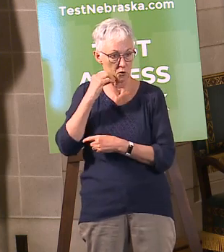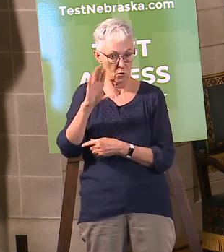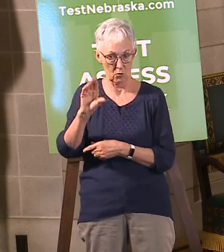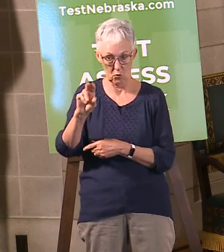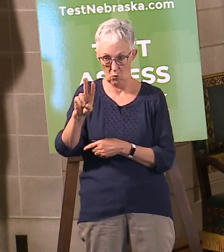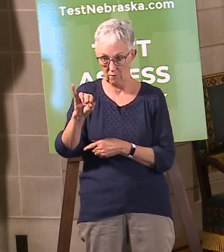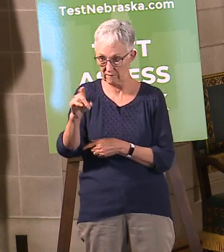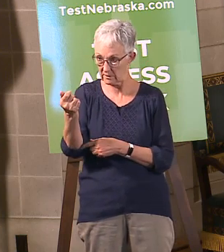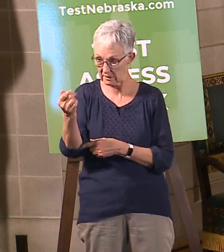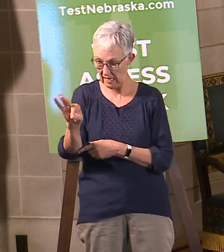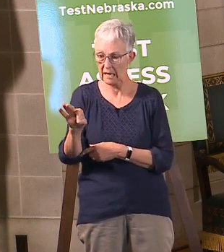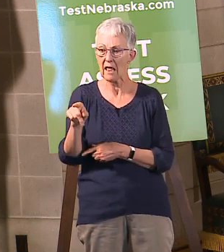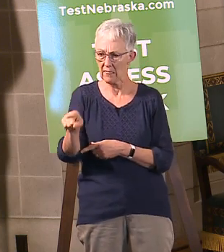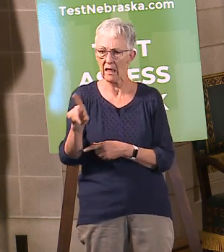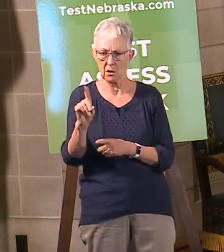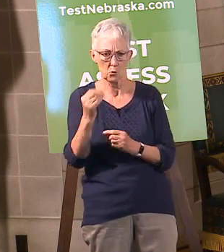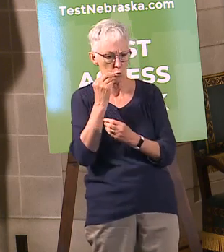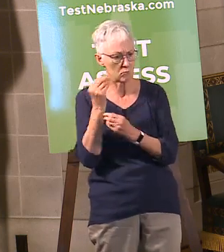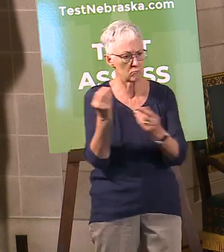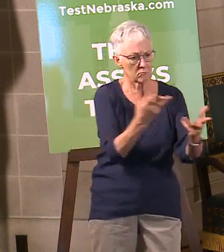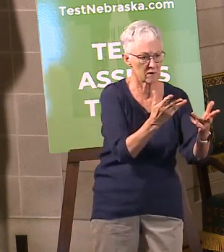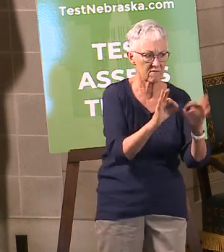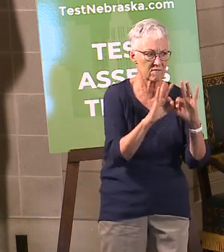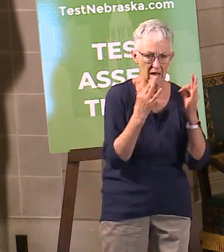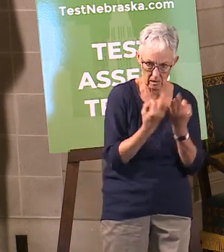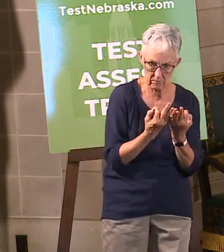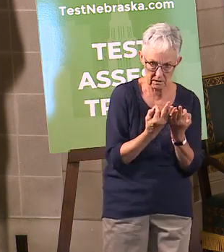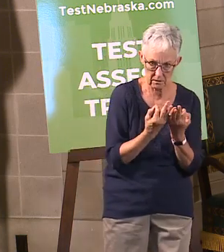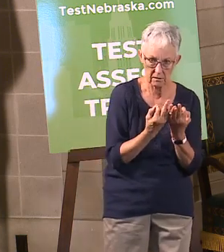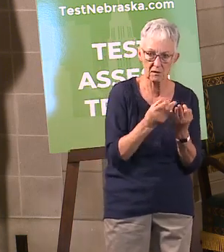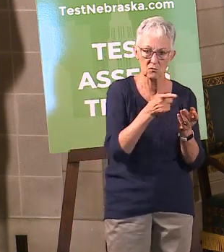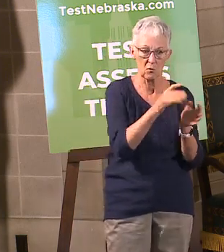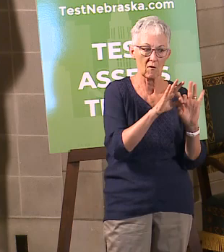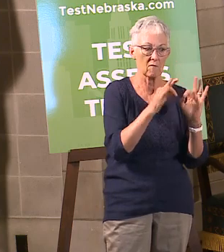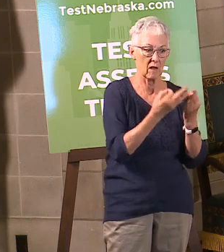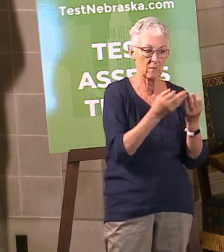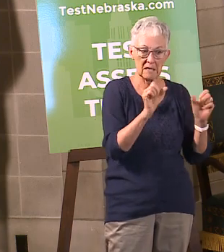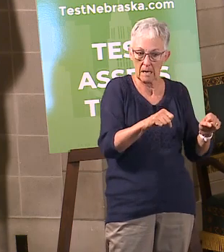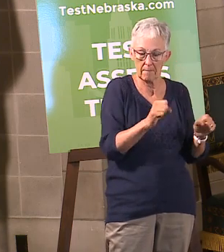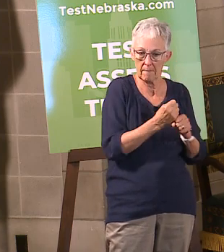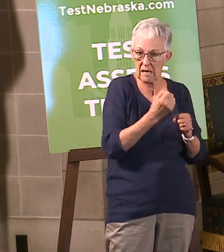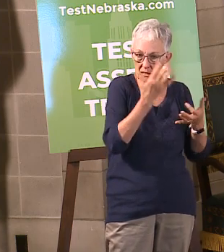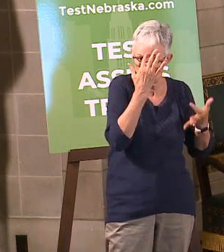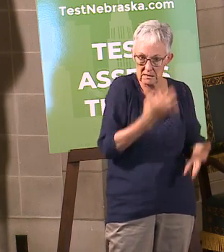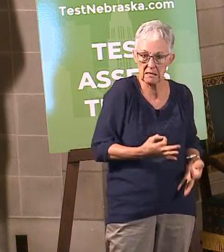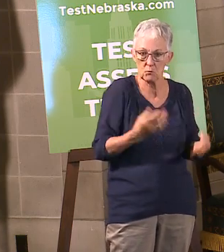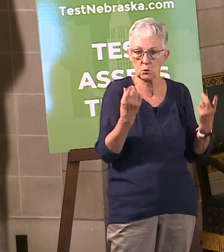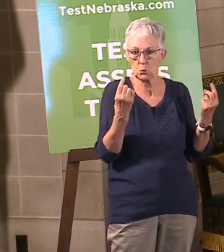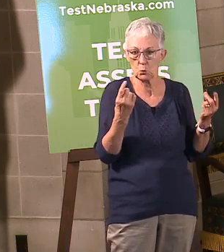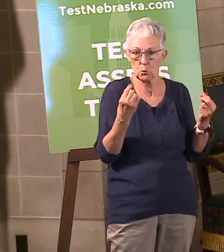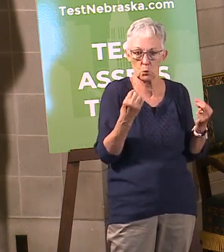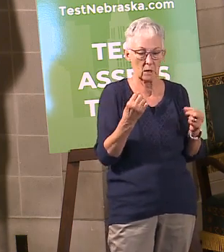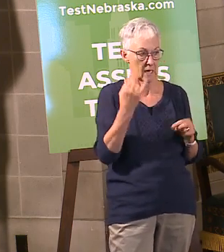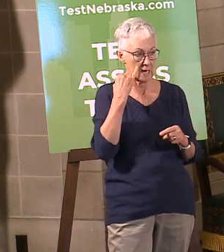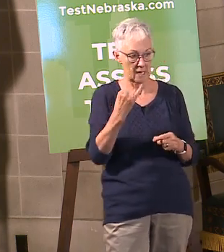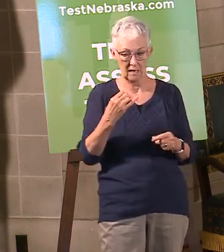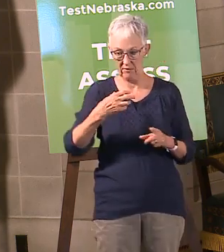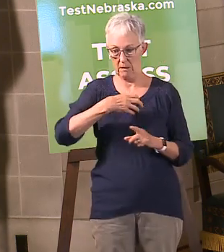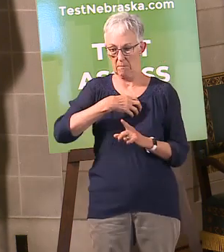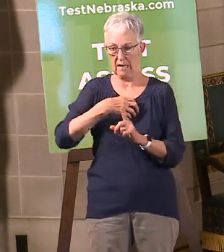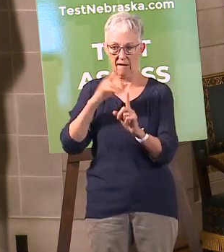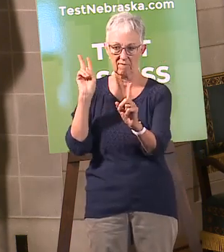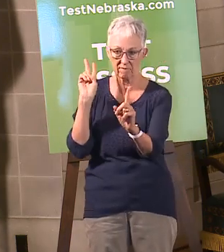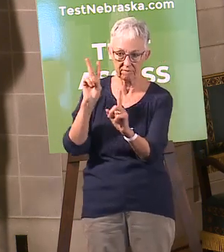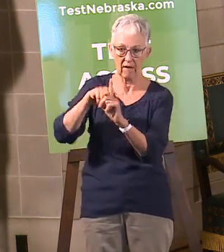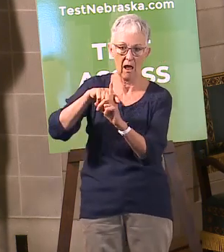loved one is in that facility are getting the right information. And if there's a complaint filed, we'll do the investigation like Becky outlined, and then that will be made